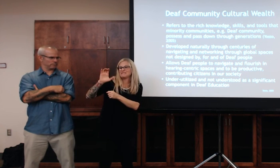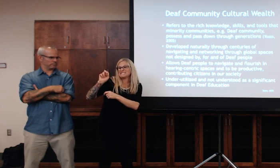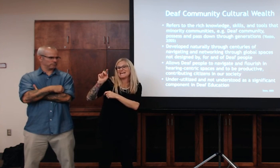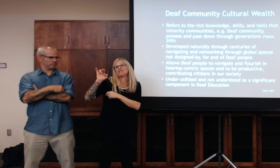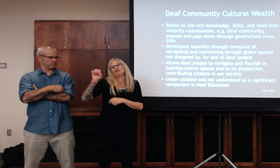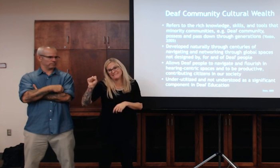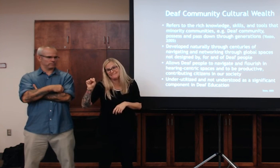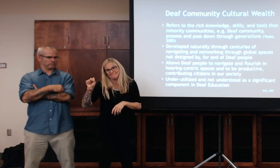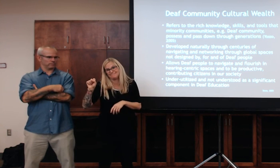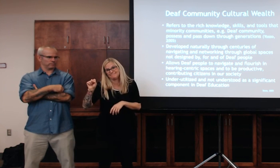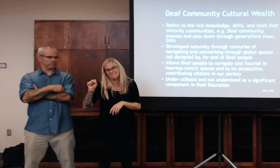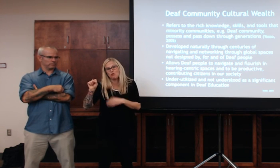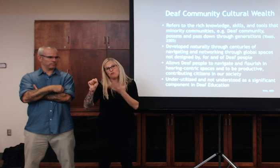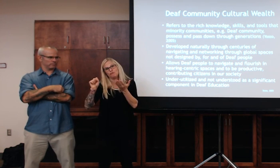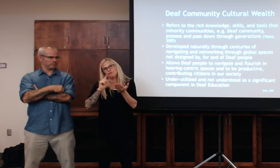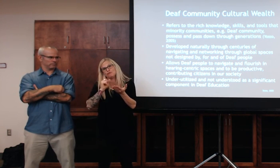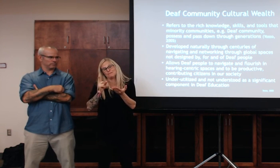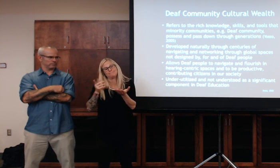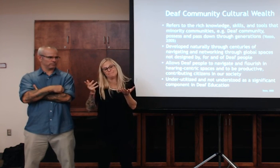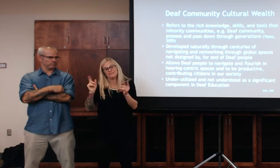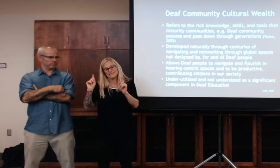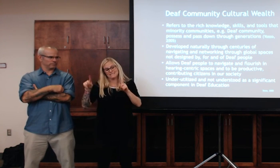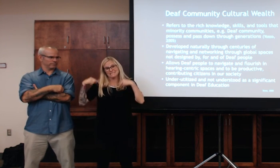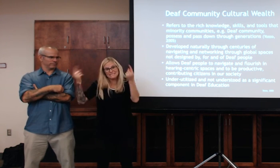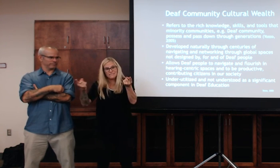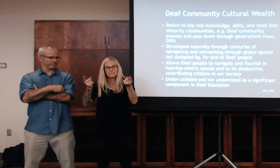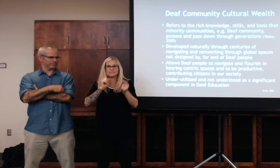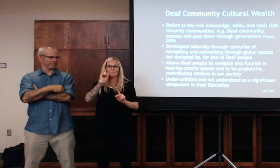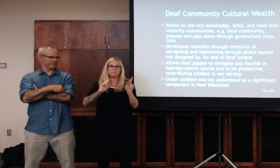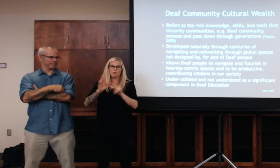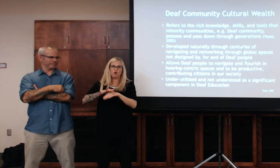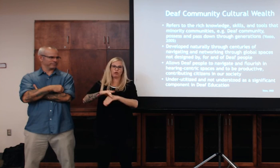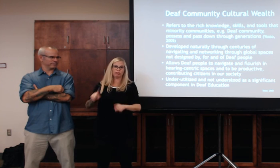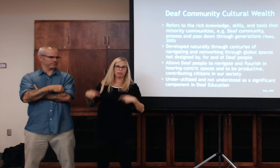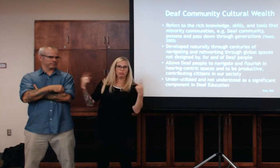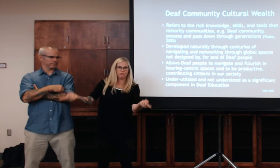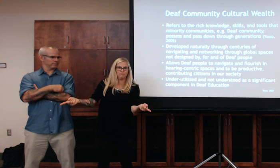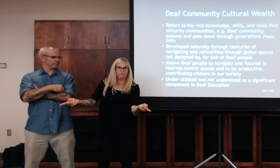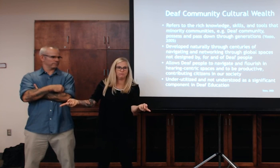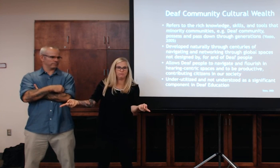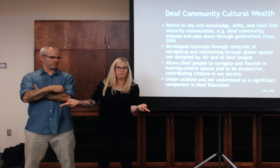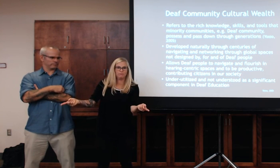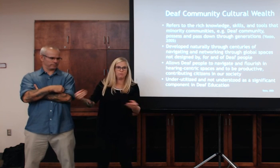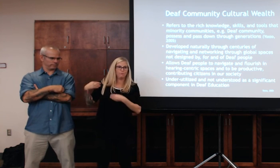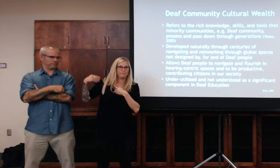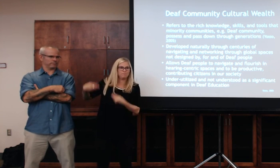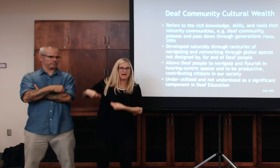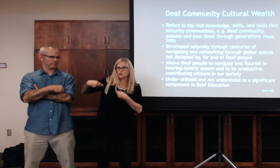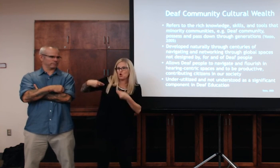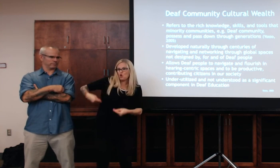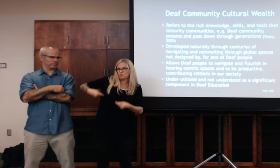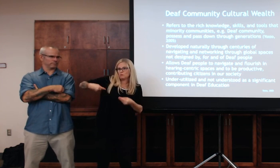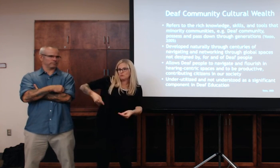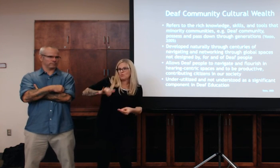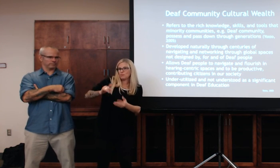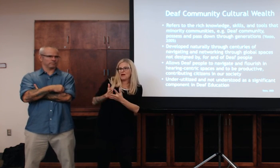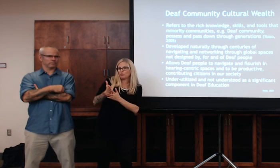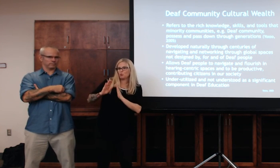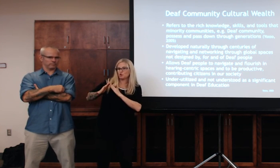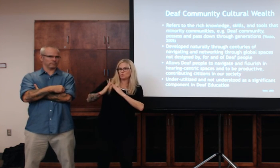well, centuries even, since the beginning of time, since deaf people have been on Earth. And that has just been passed on